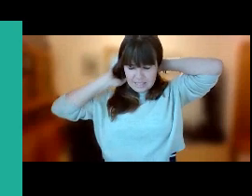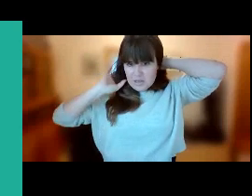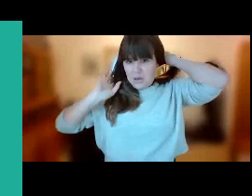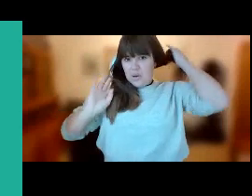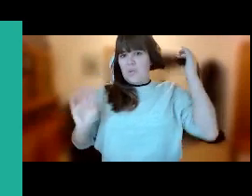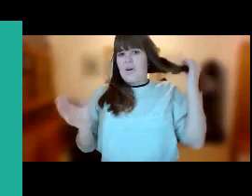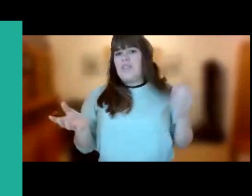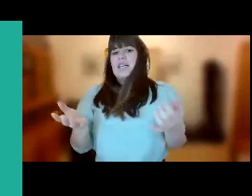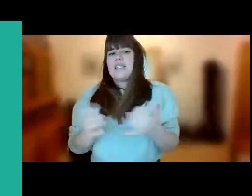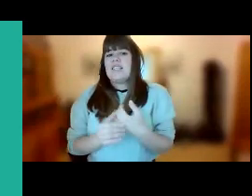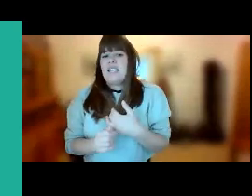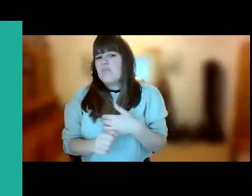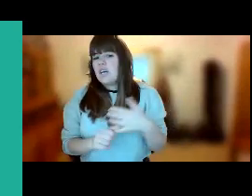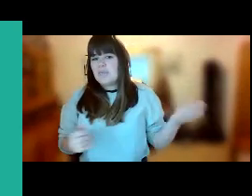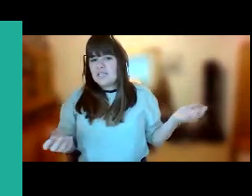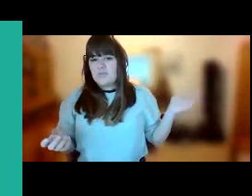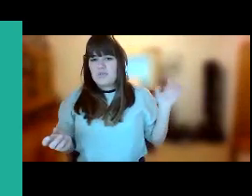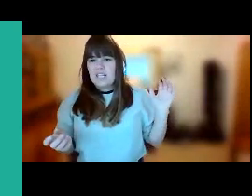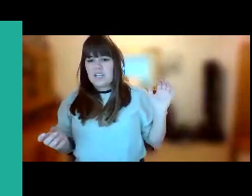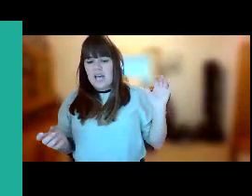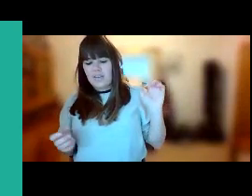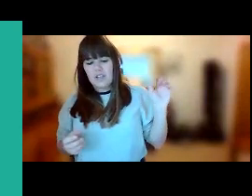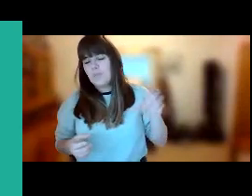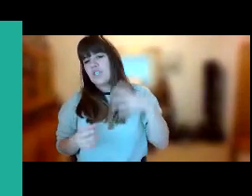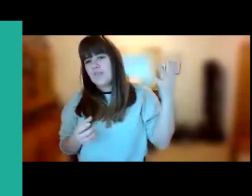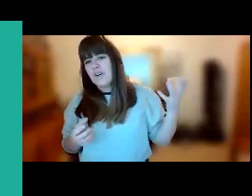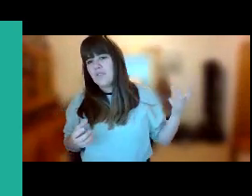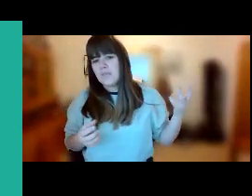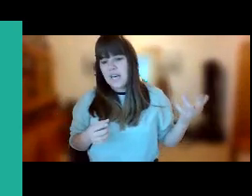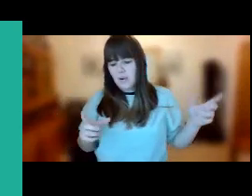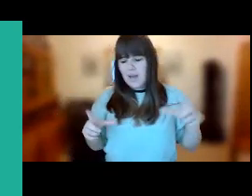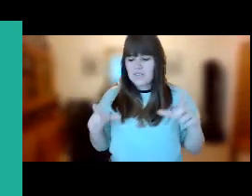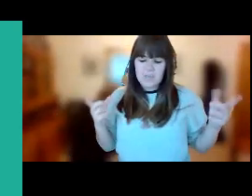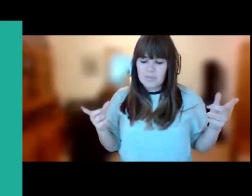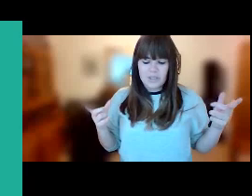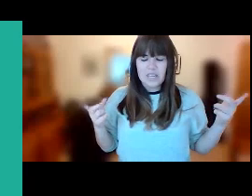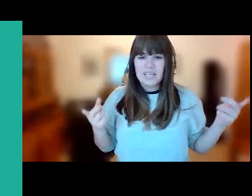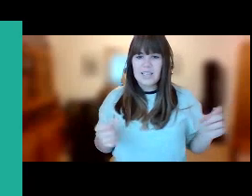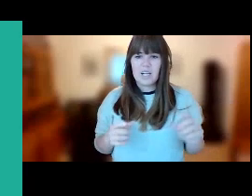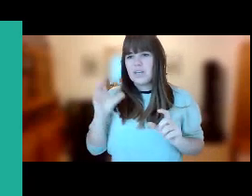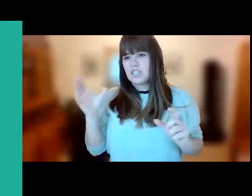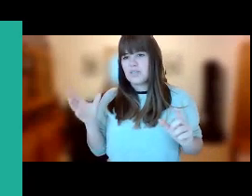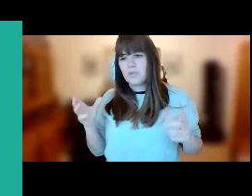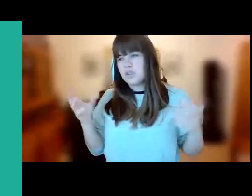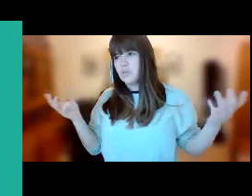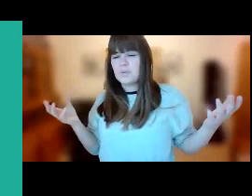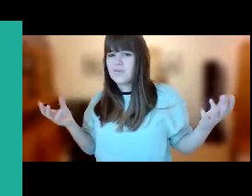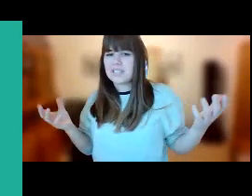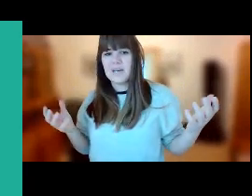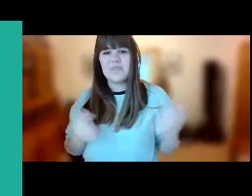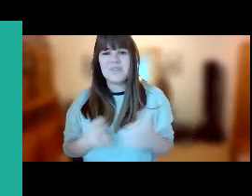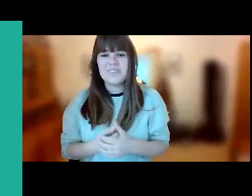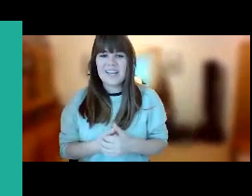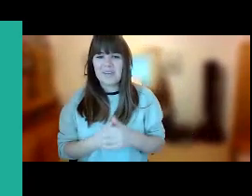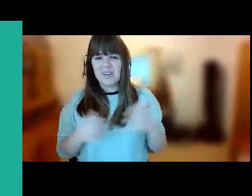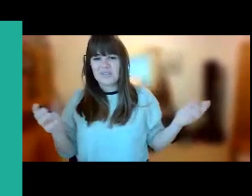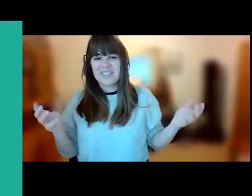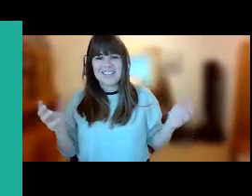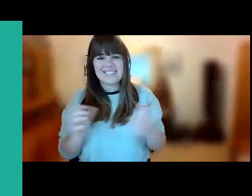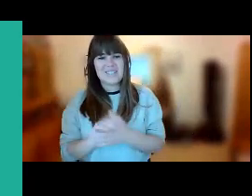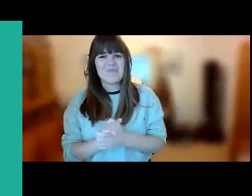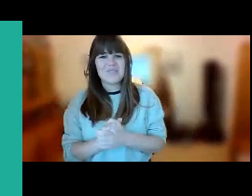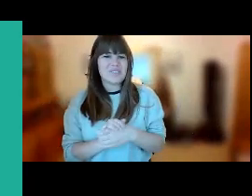differently. Whether it might be a small change like having the objects of reference bag or having some imagery like a picture of bocce balls, for example. I